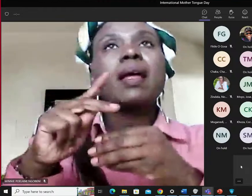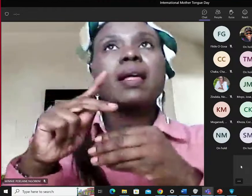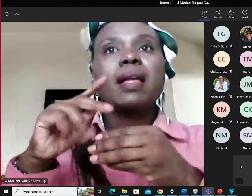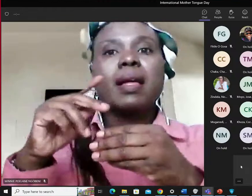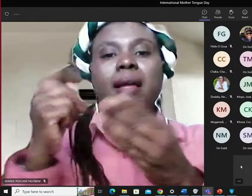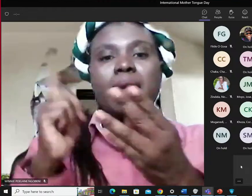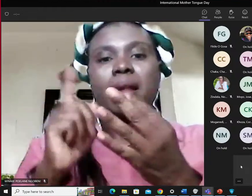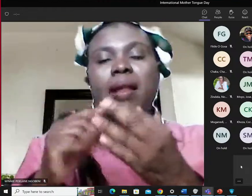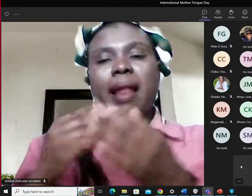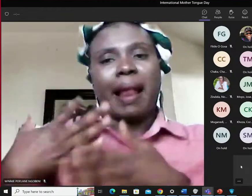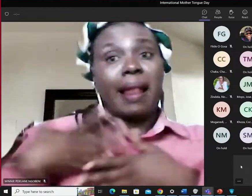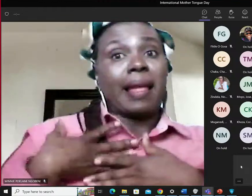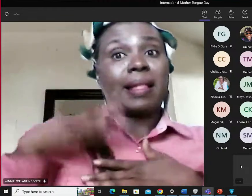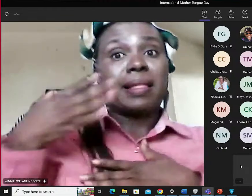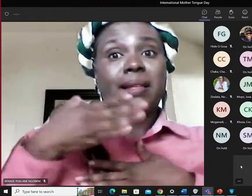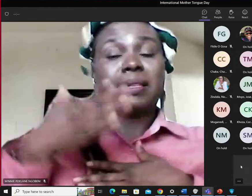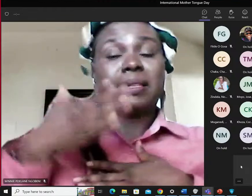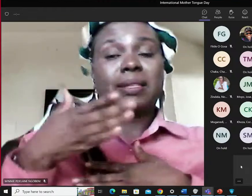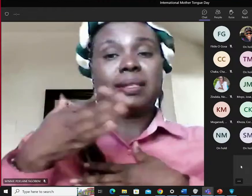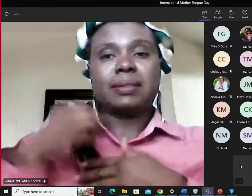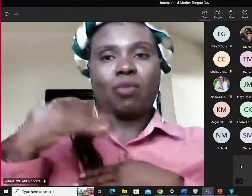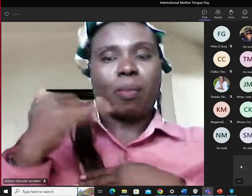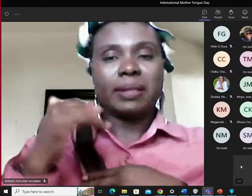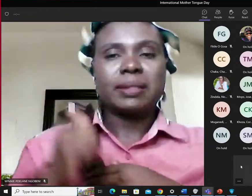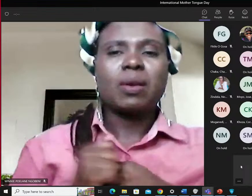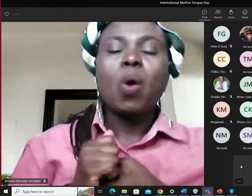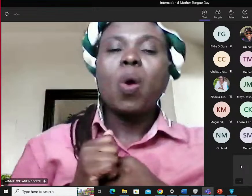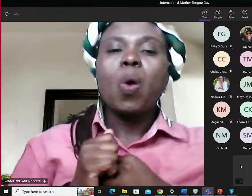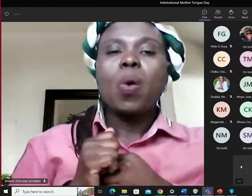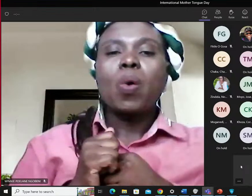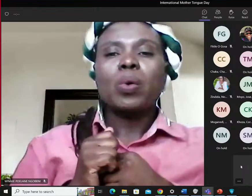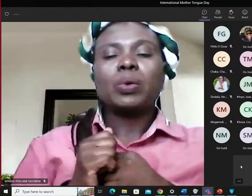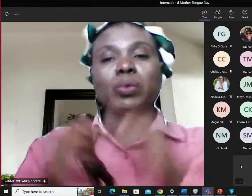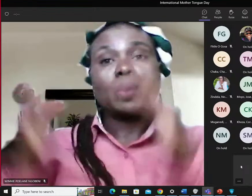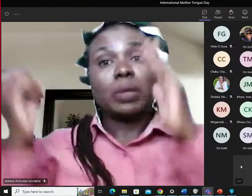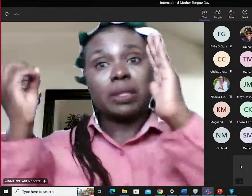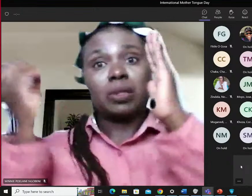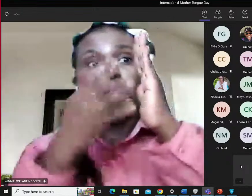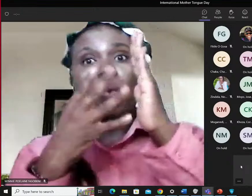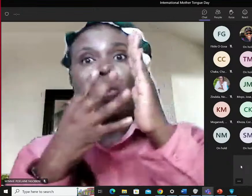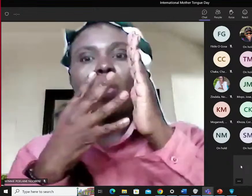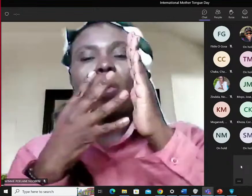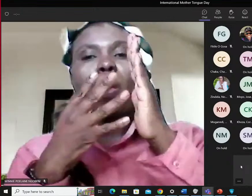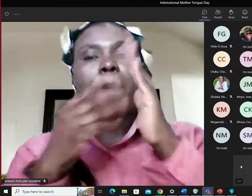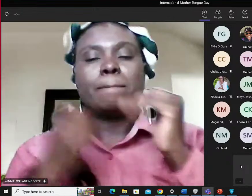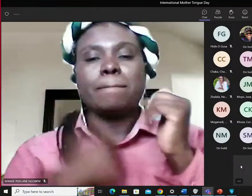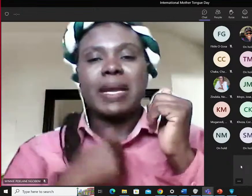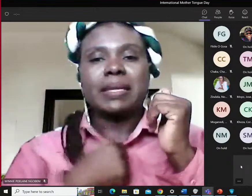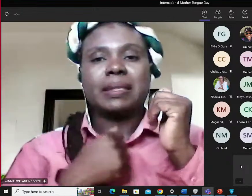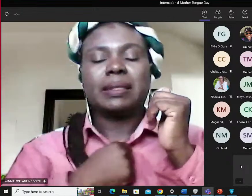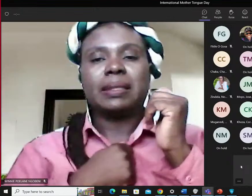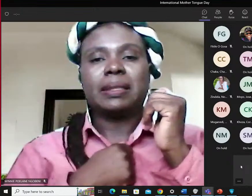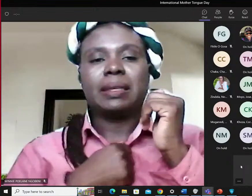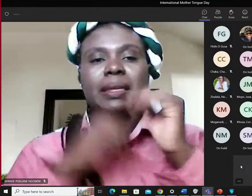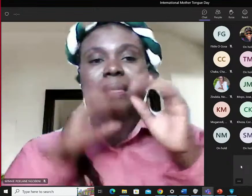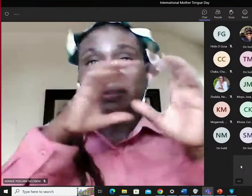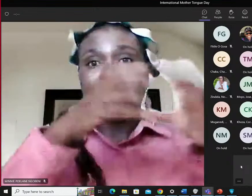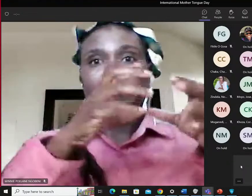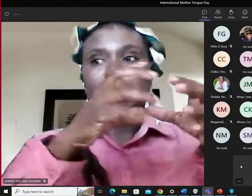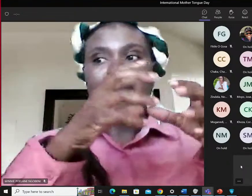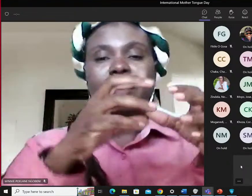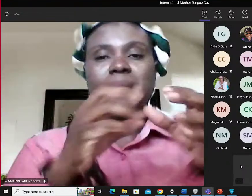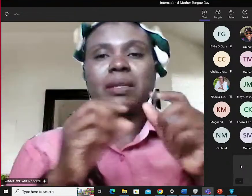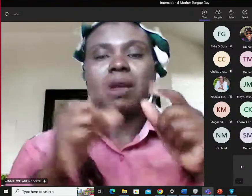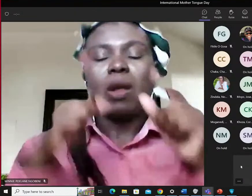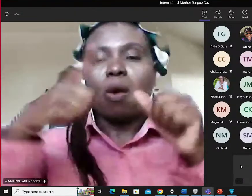like this project so much because it was hosted by my department, Dr. Litswalo, the Department of